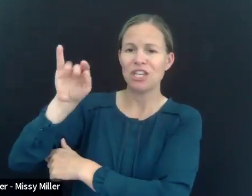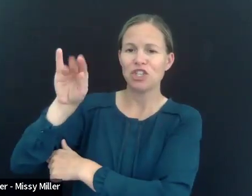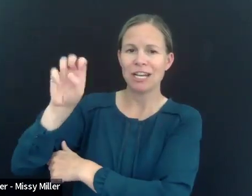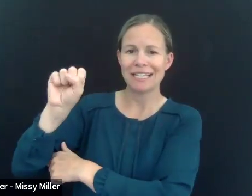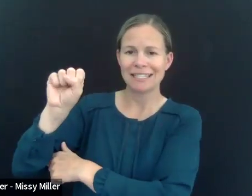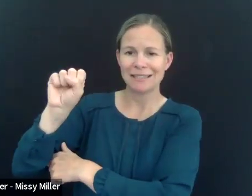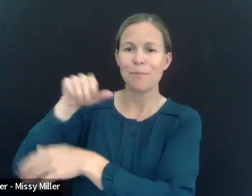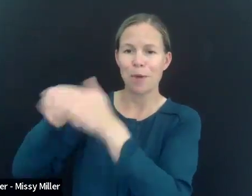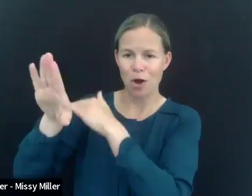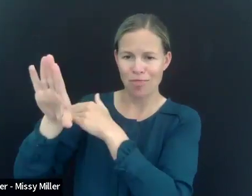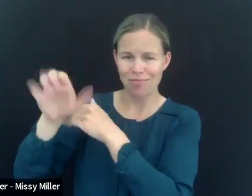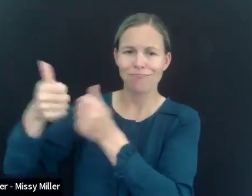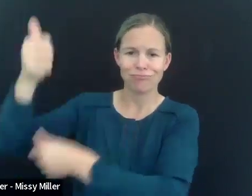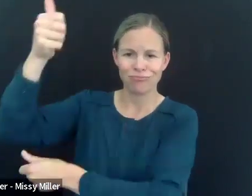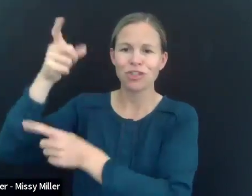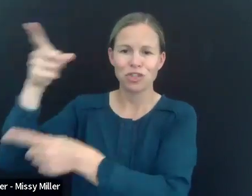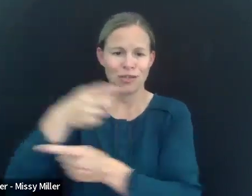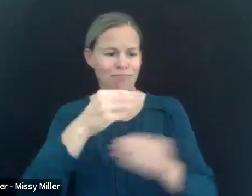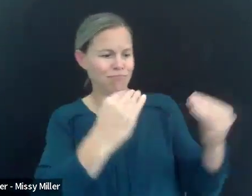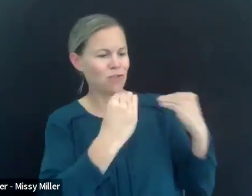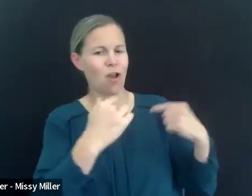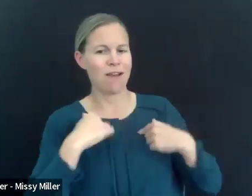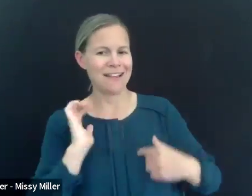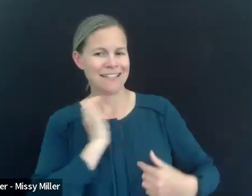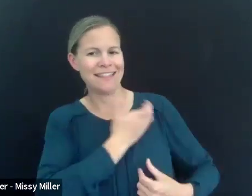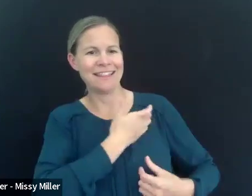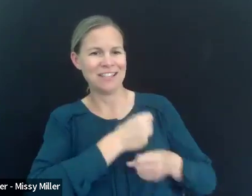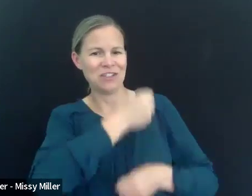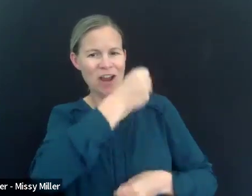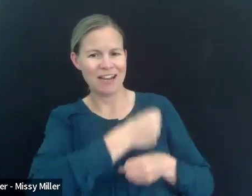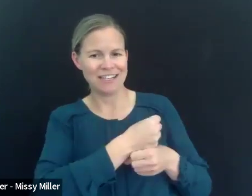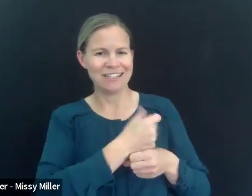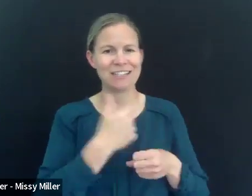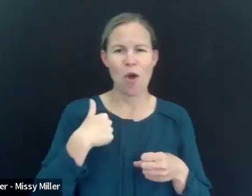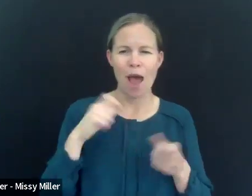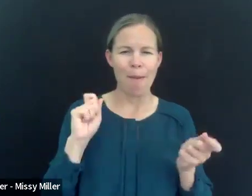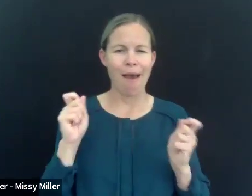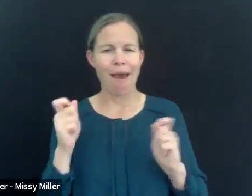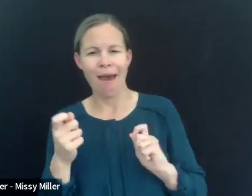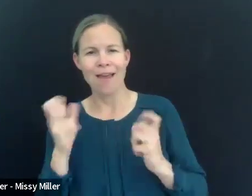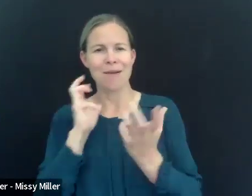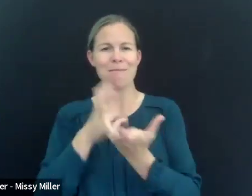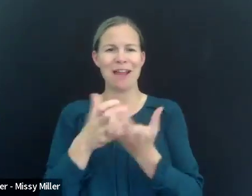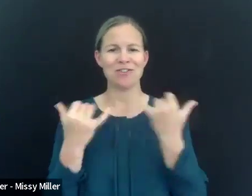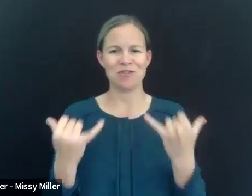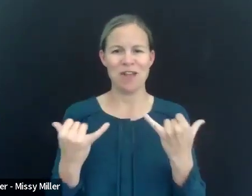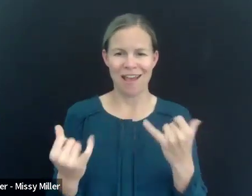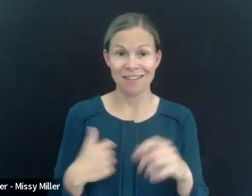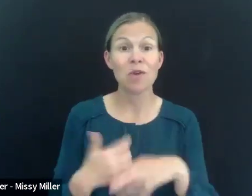us to this stretch yesterday, and I'm adapting it a little bit for this. So if you join me, I'm going to push my chair